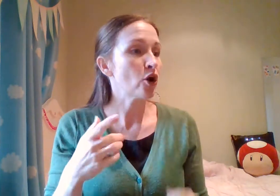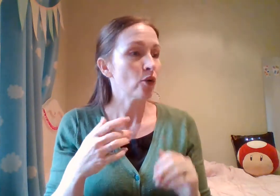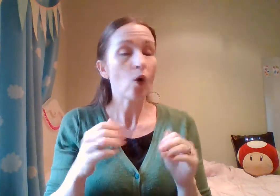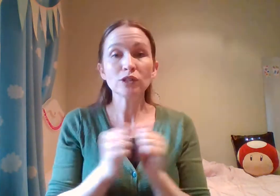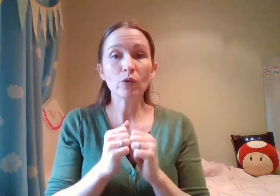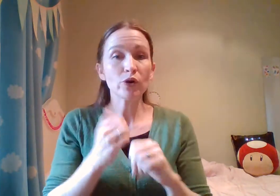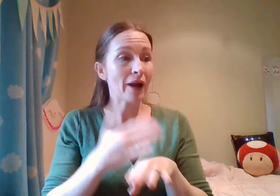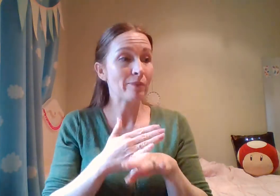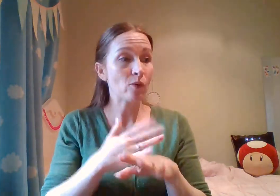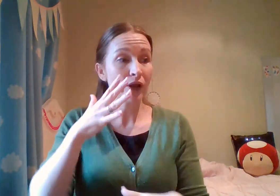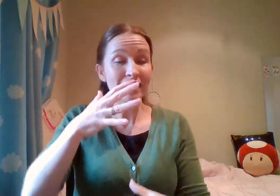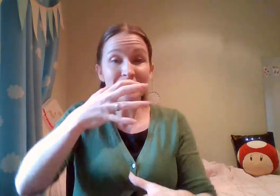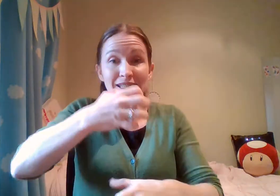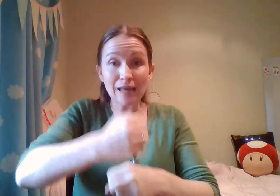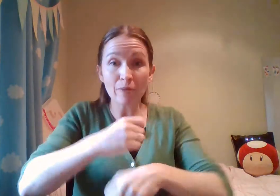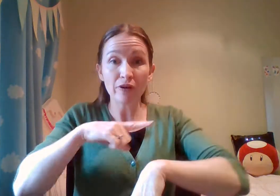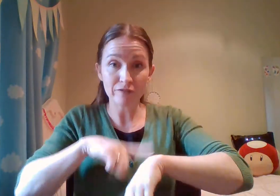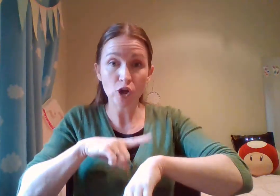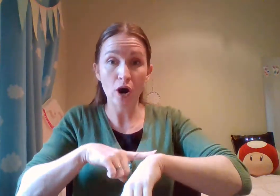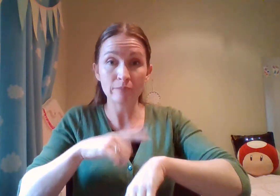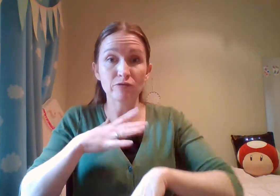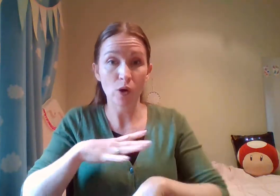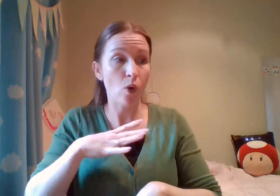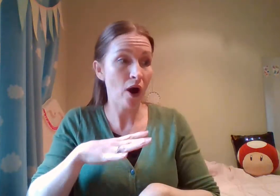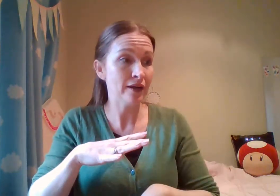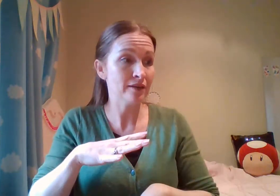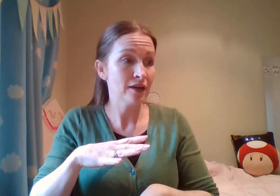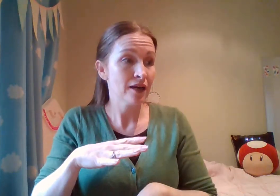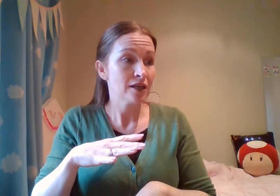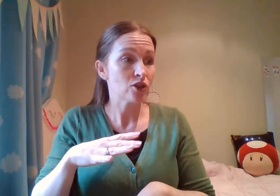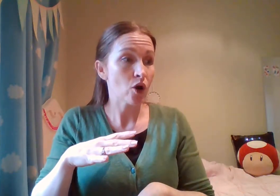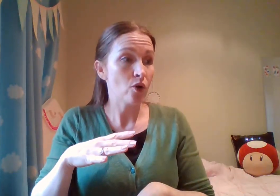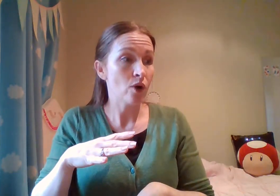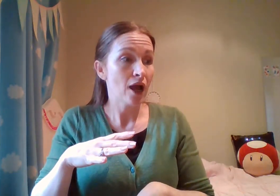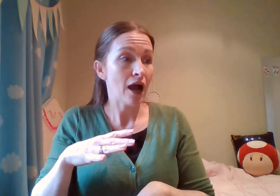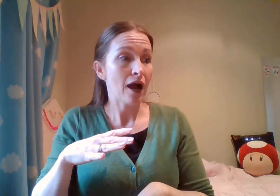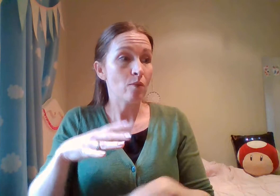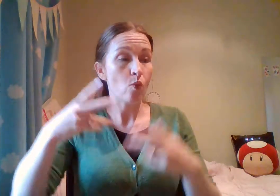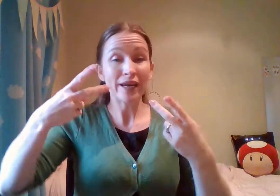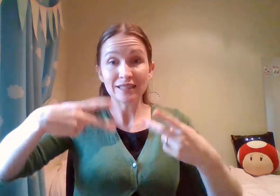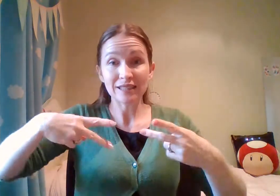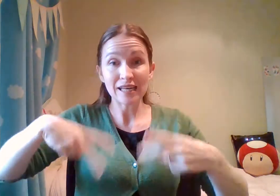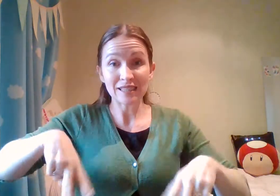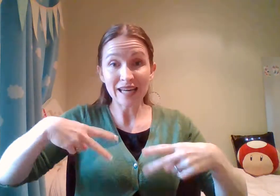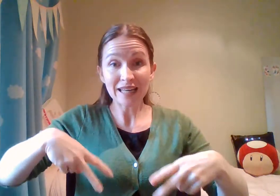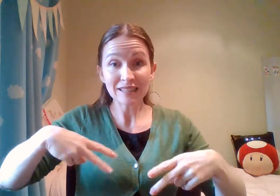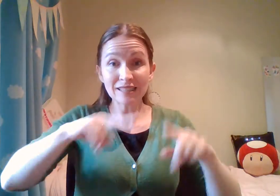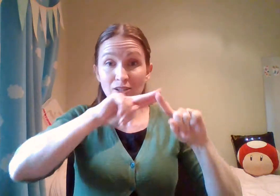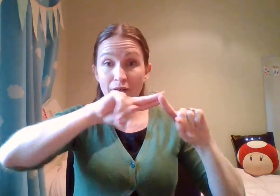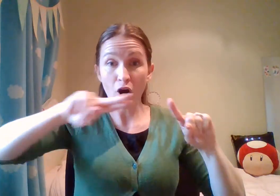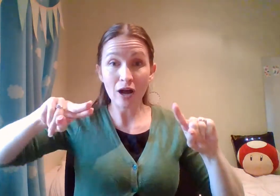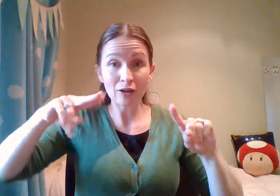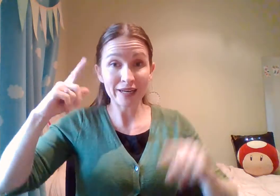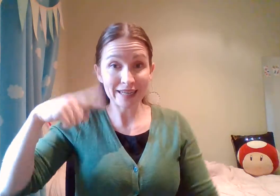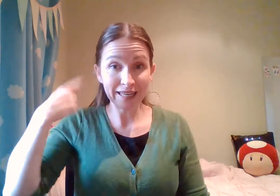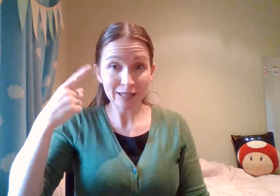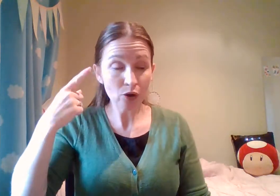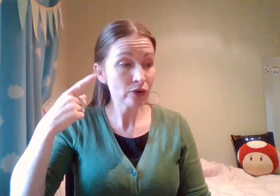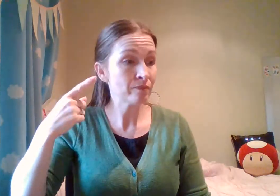So also on your paperwork is a summary of times required. So when it says dancers, I've highlighted it yellow.